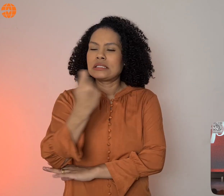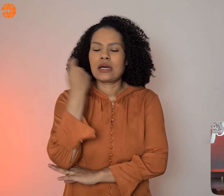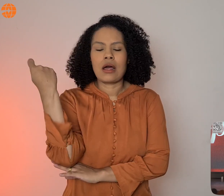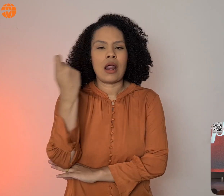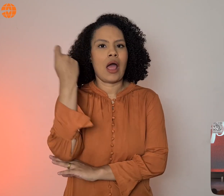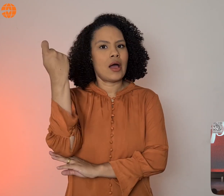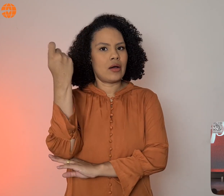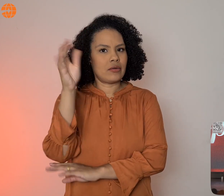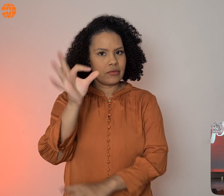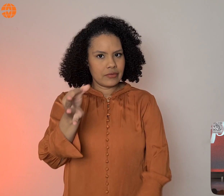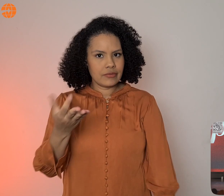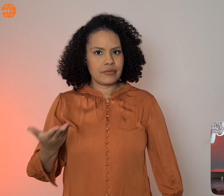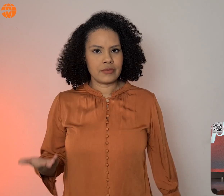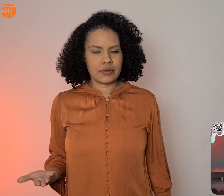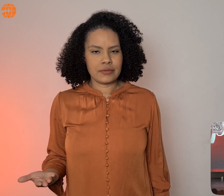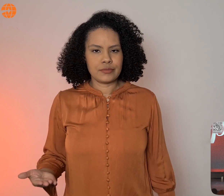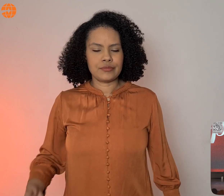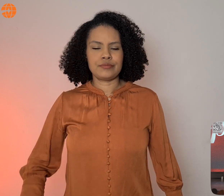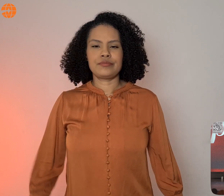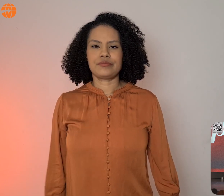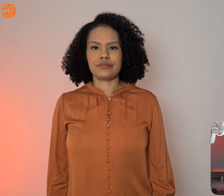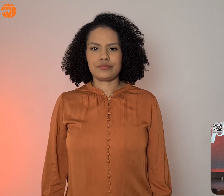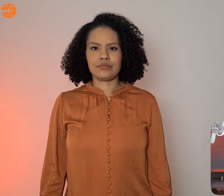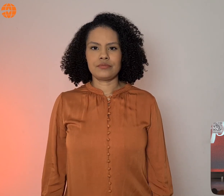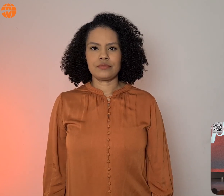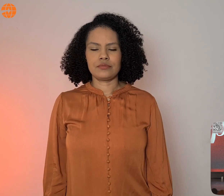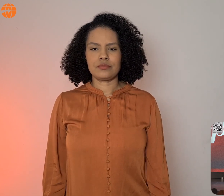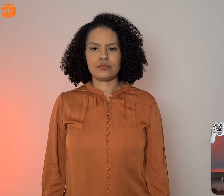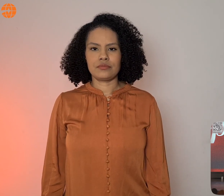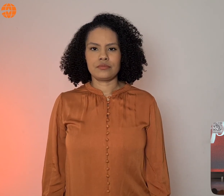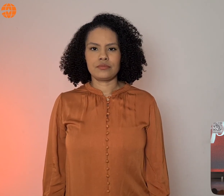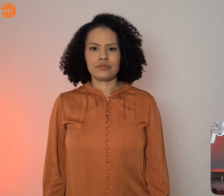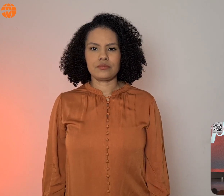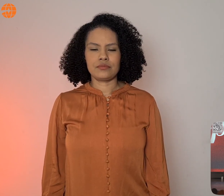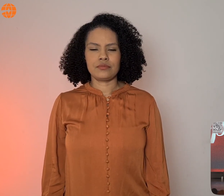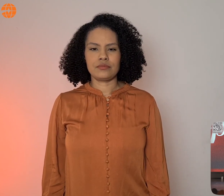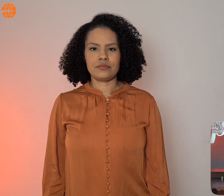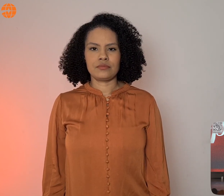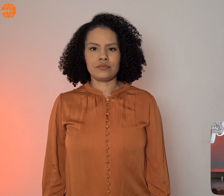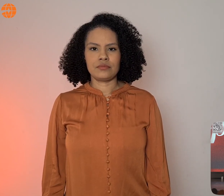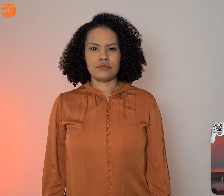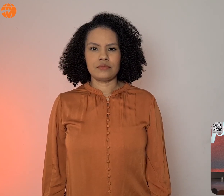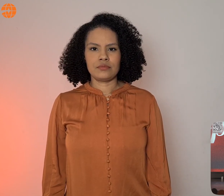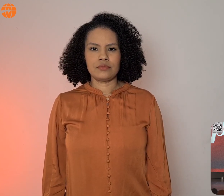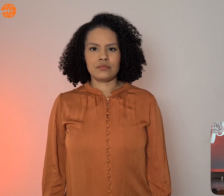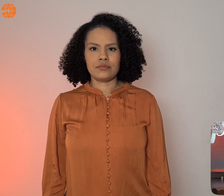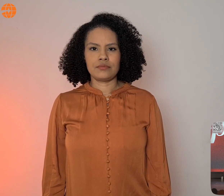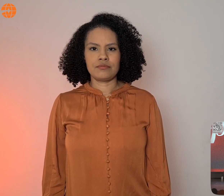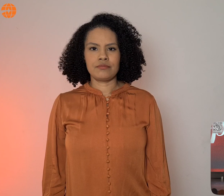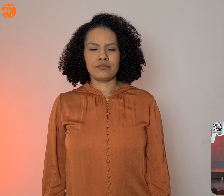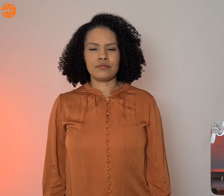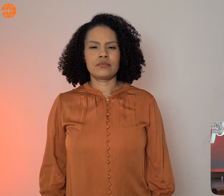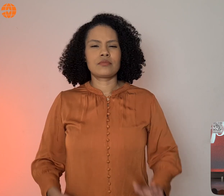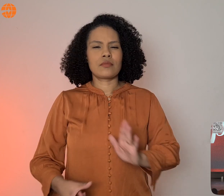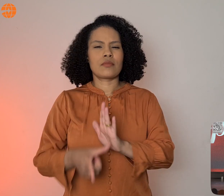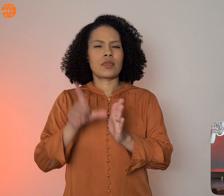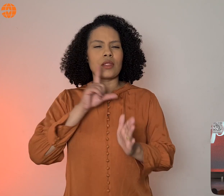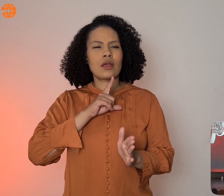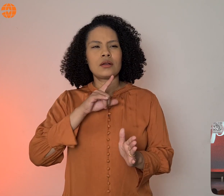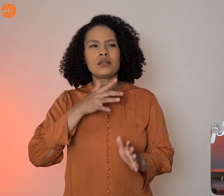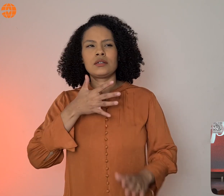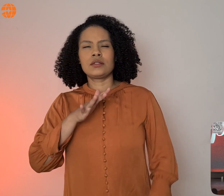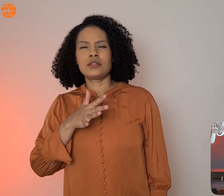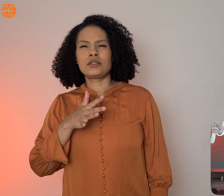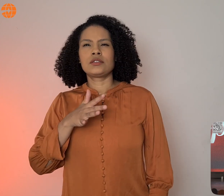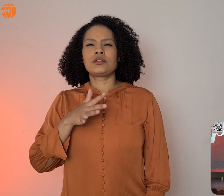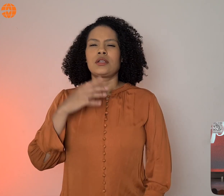Early in his life, he looked down upon his kingdom and he saw a woman bathing and he ended up committing adultery with Bathsheba. Pouco